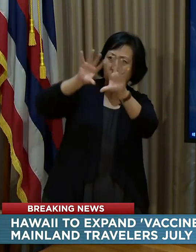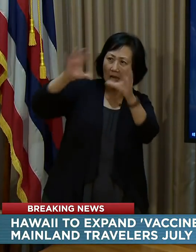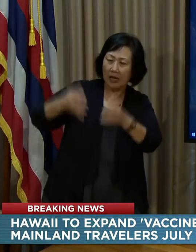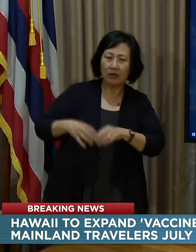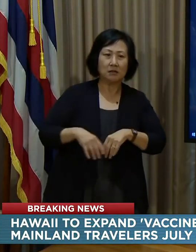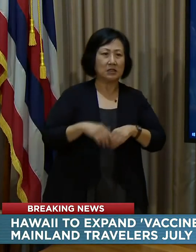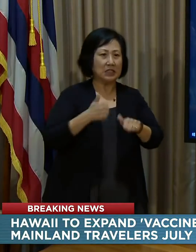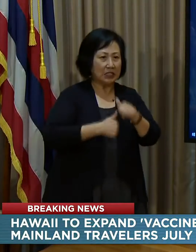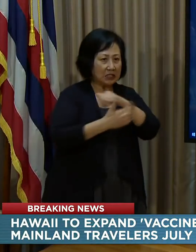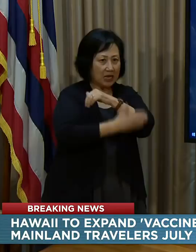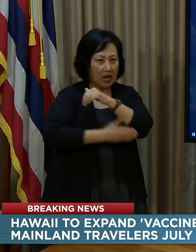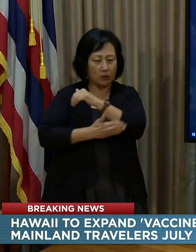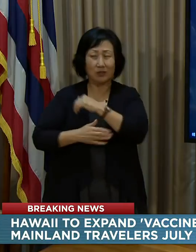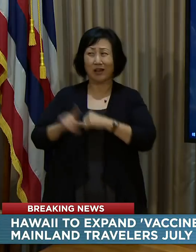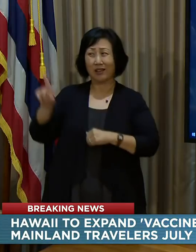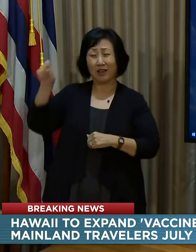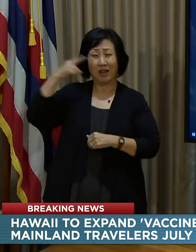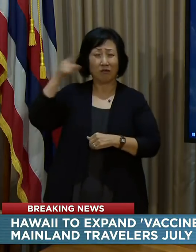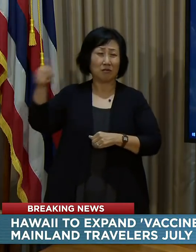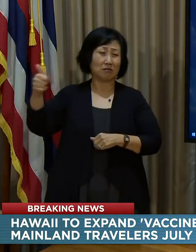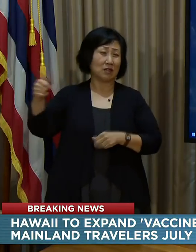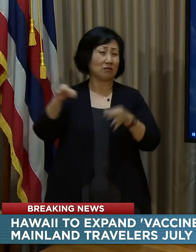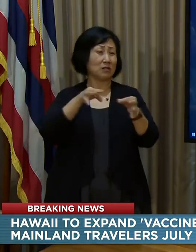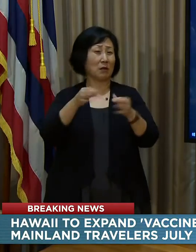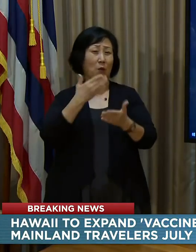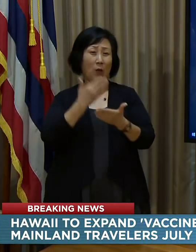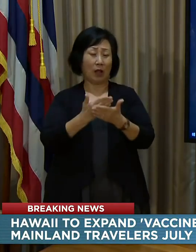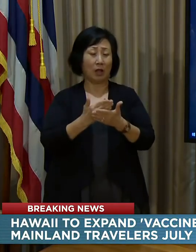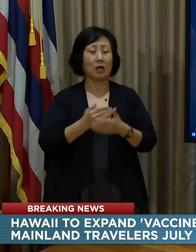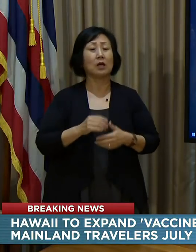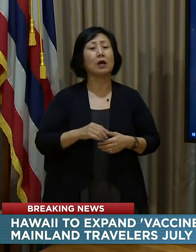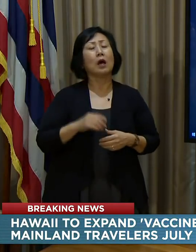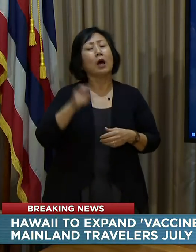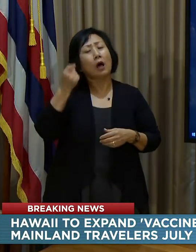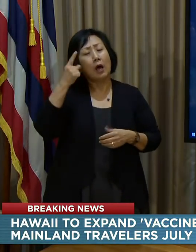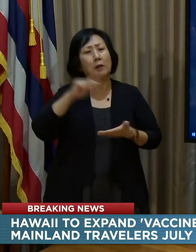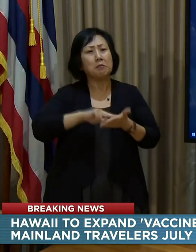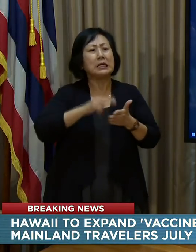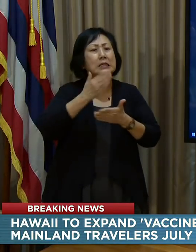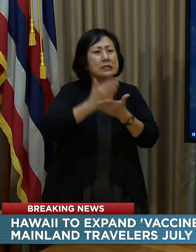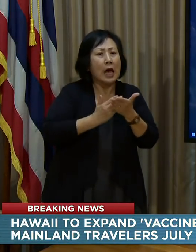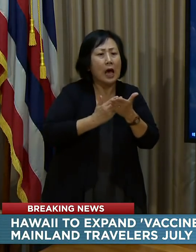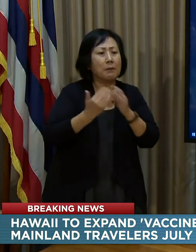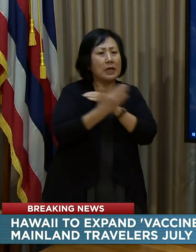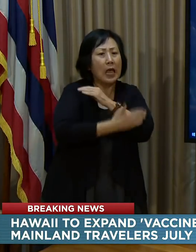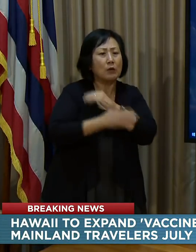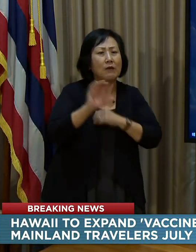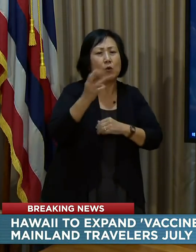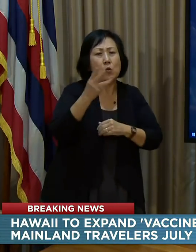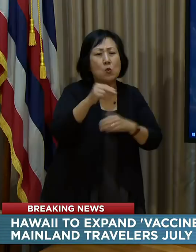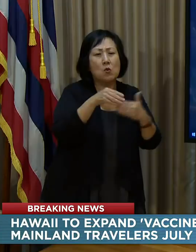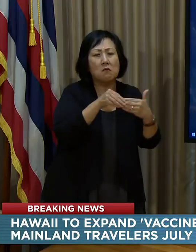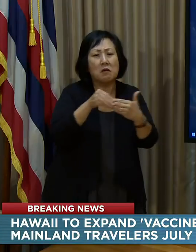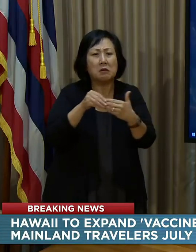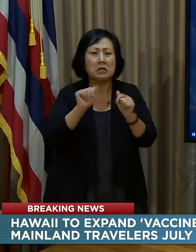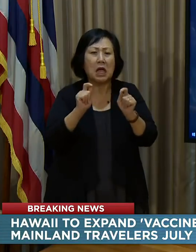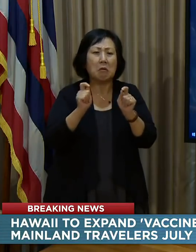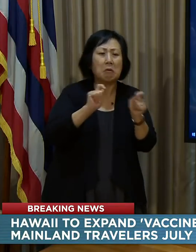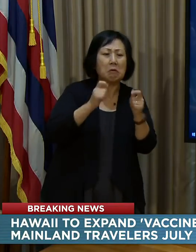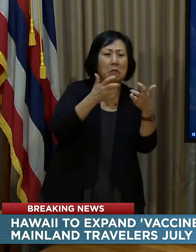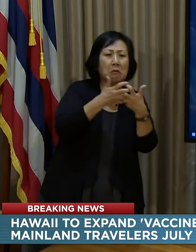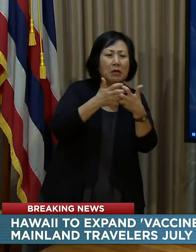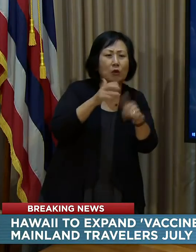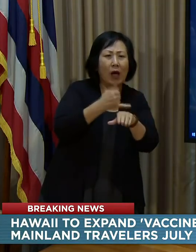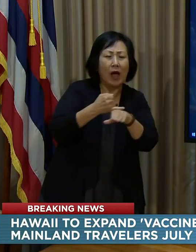think the governor covered it pretty well as far as allowing some flexibility to the counties, and we really appreciate that. The